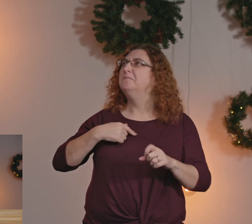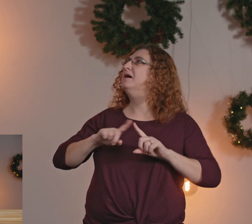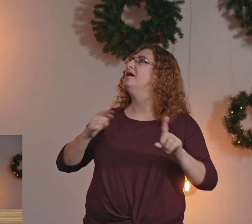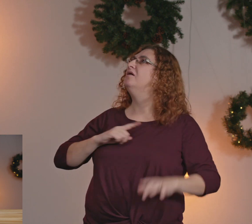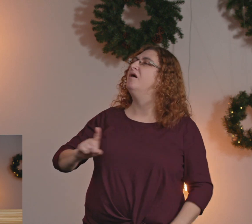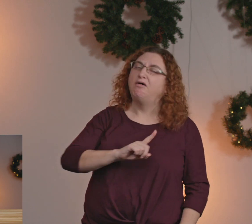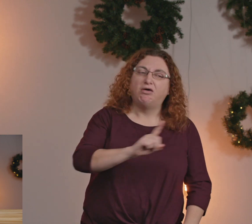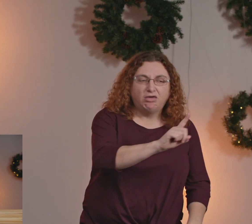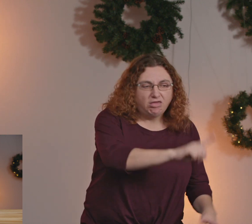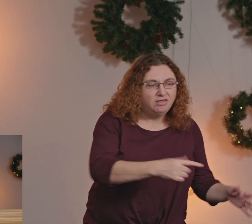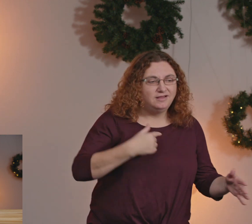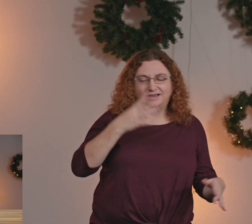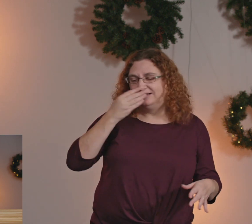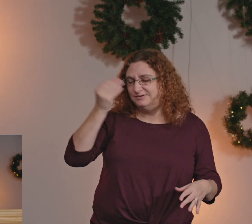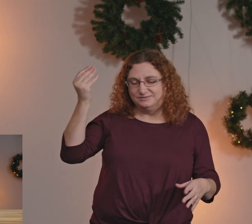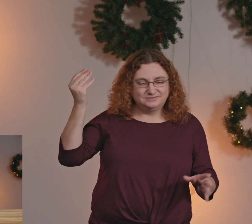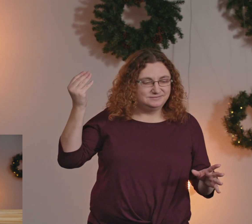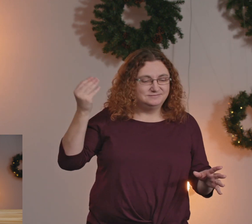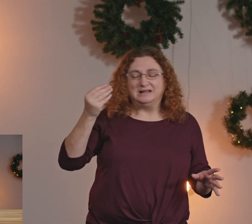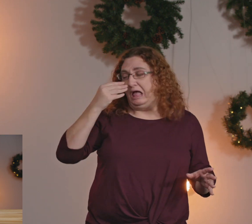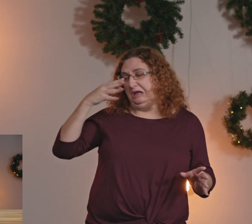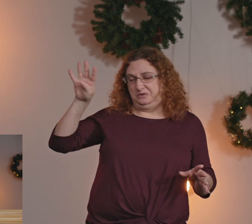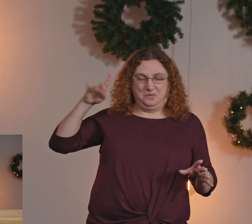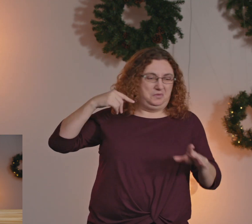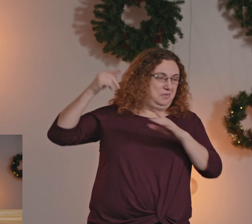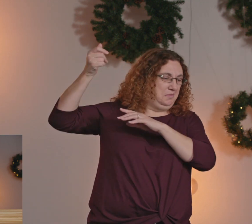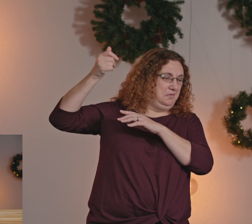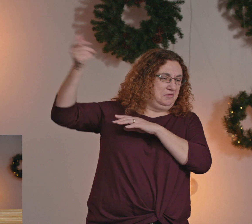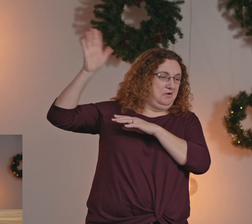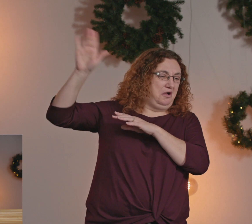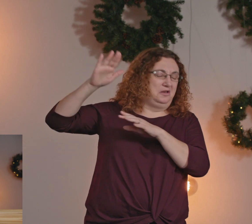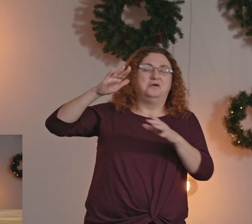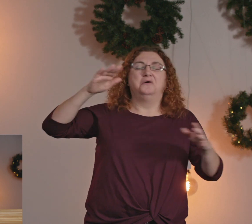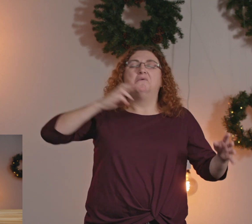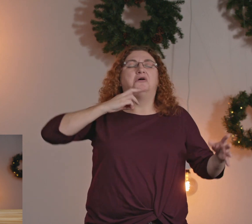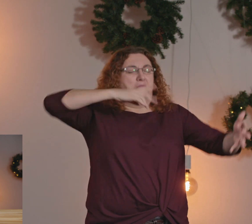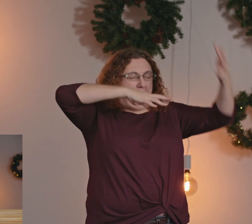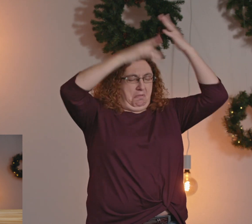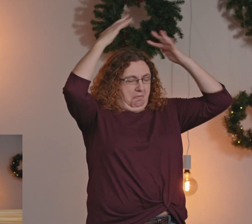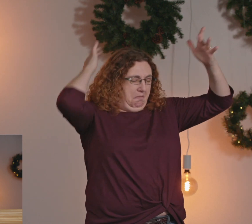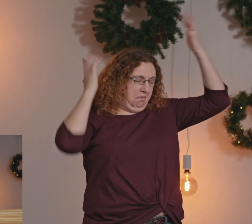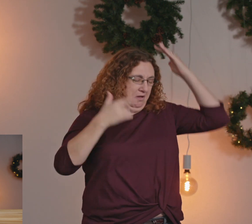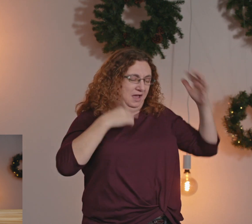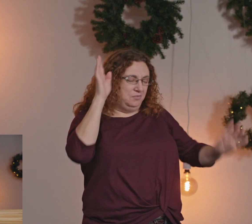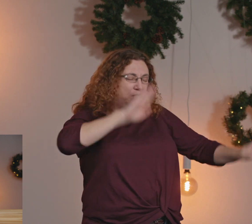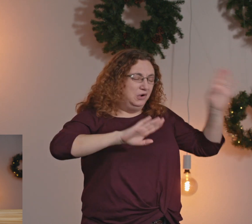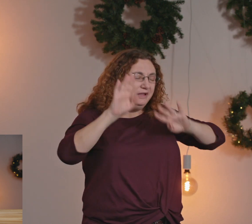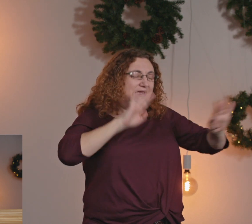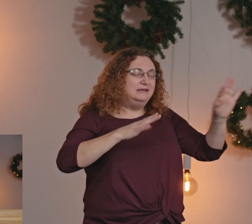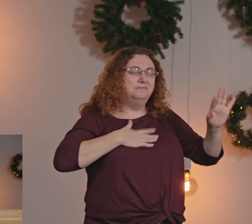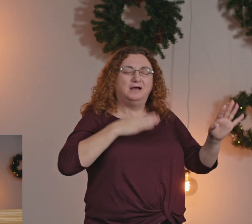much. Honestly, I take my eyes off him all the time, and the waves are crashing, and they're huge, and I worry.